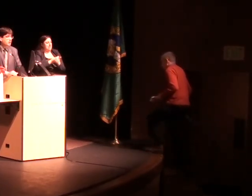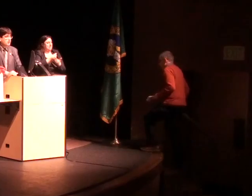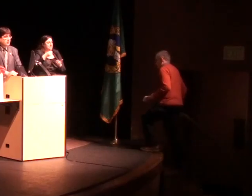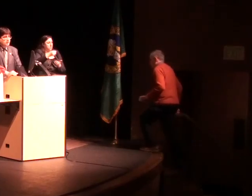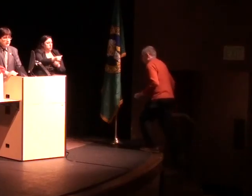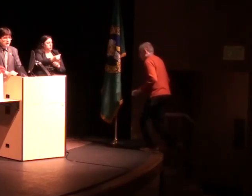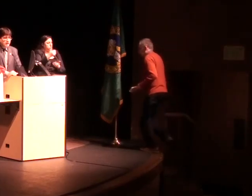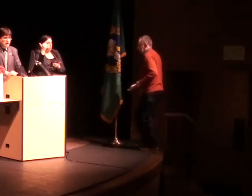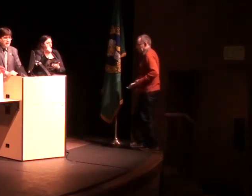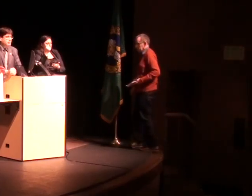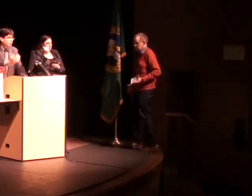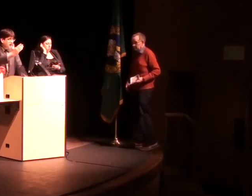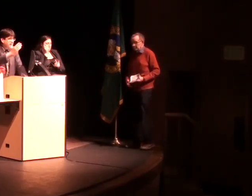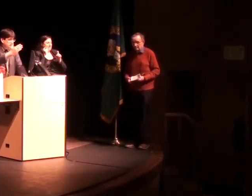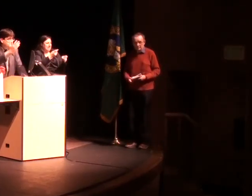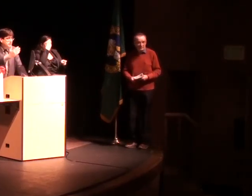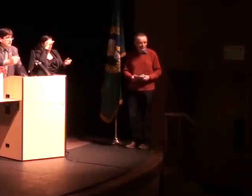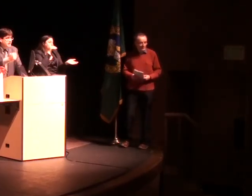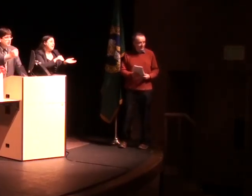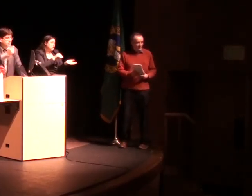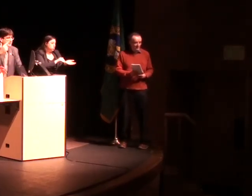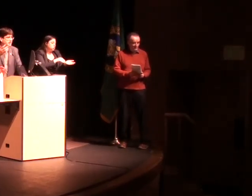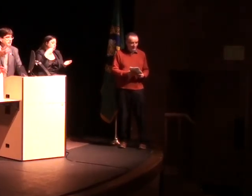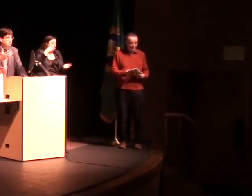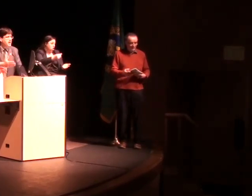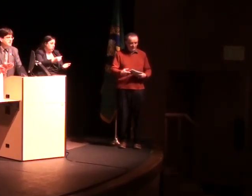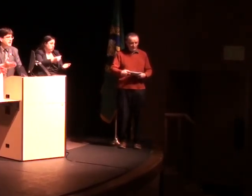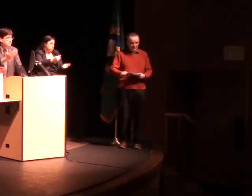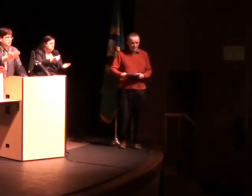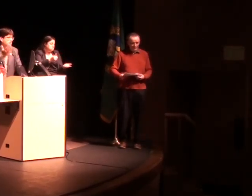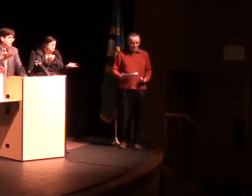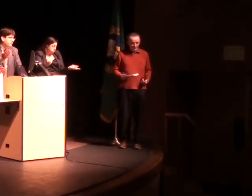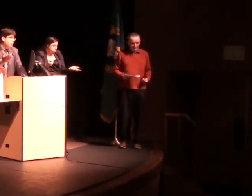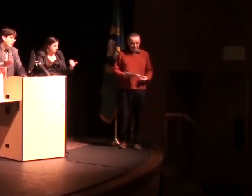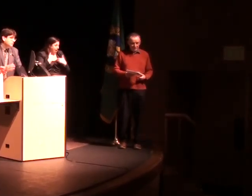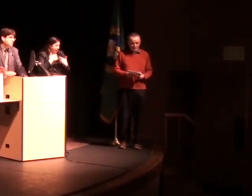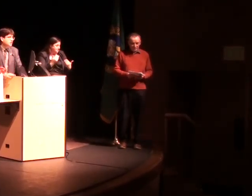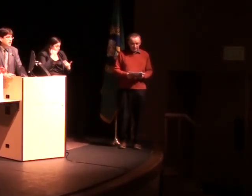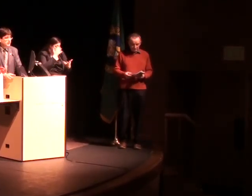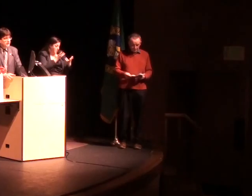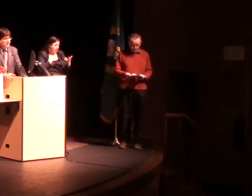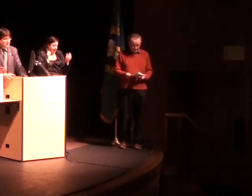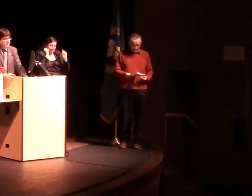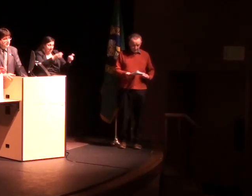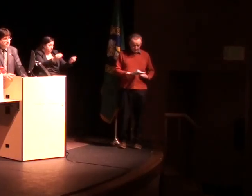Cuba. I can provide the contact here in the United States if you want,